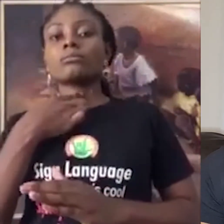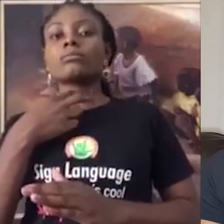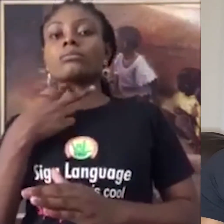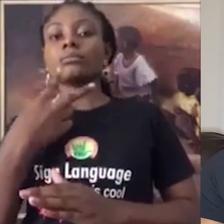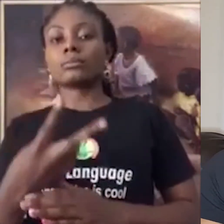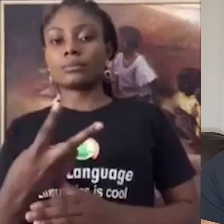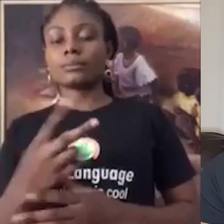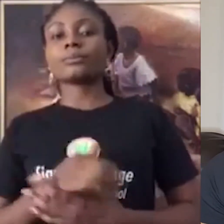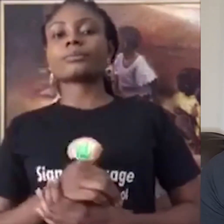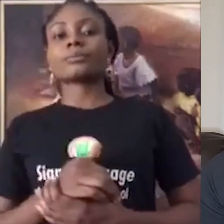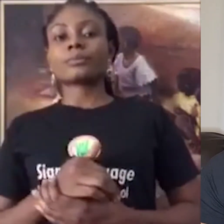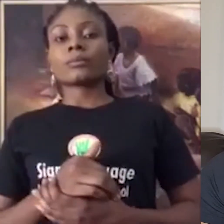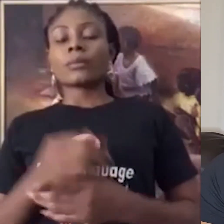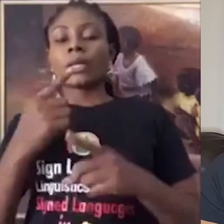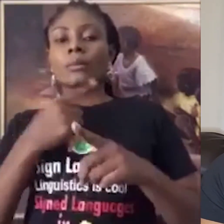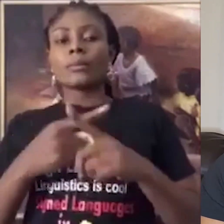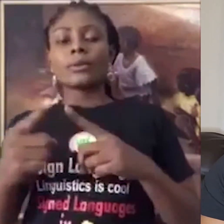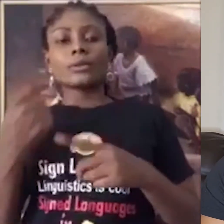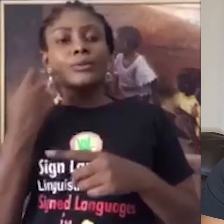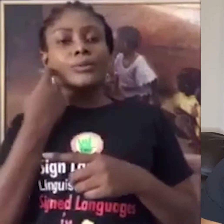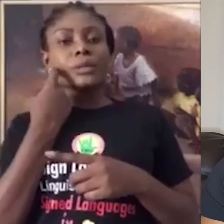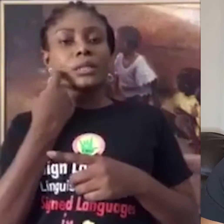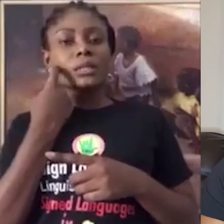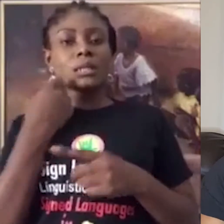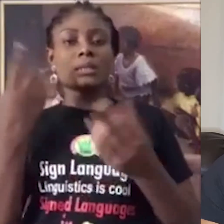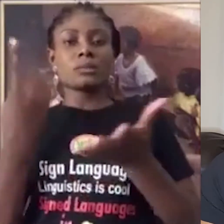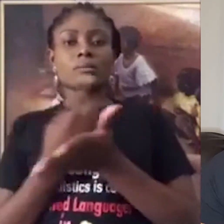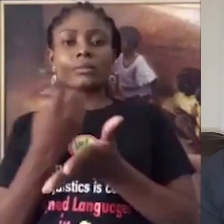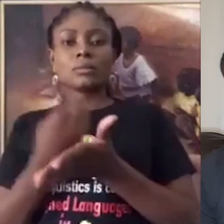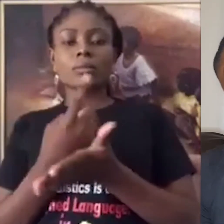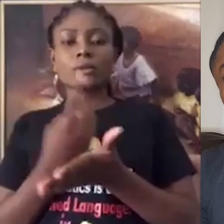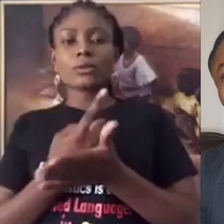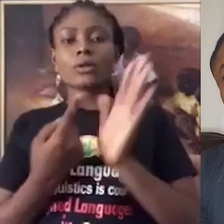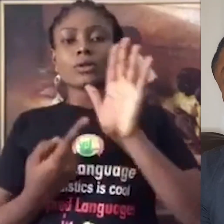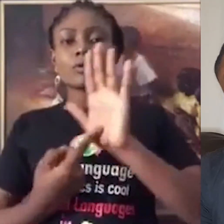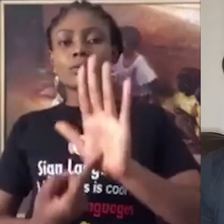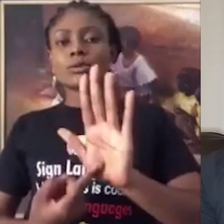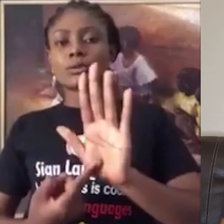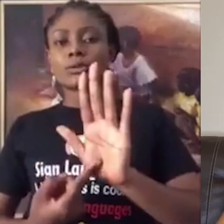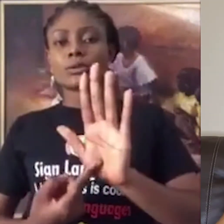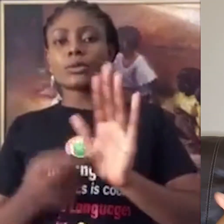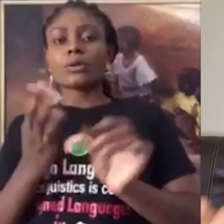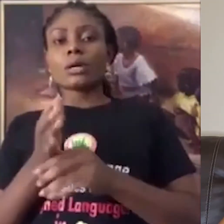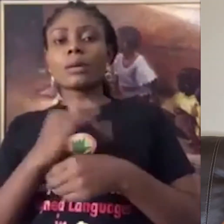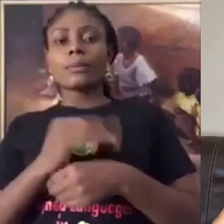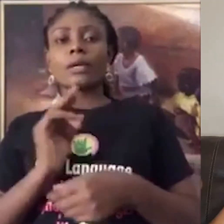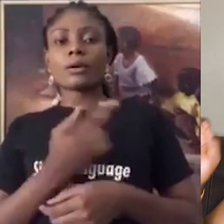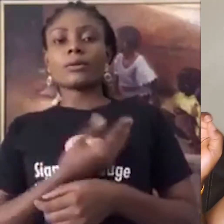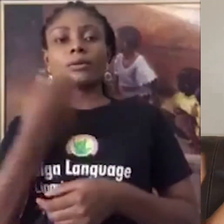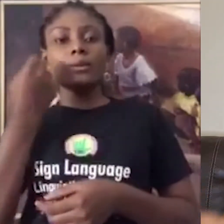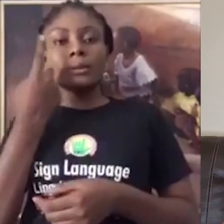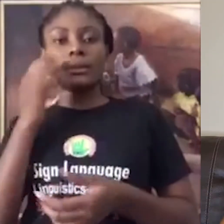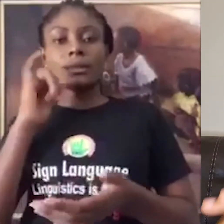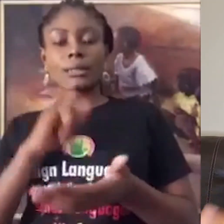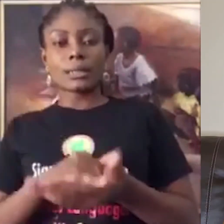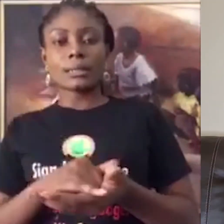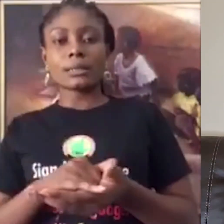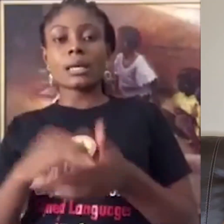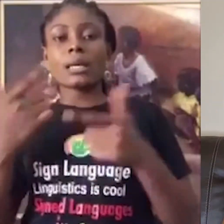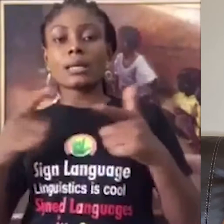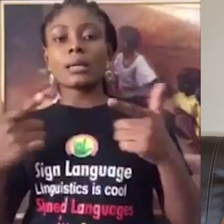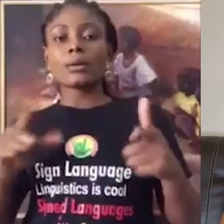through the vocal cords. But recent linguistic researches and studies have come to make us